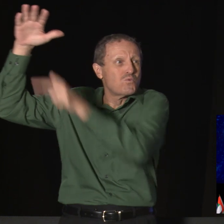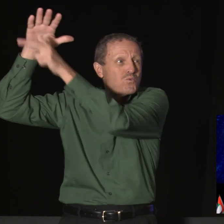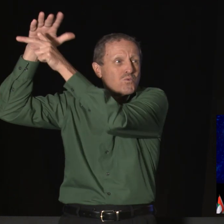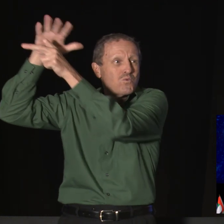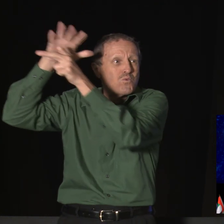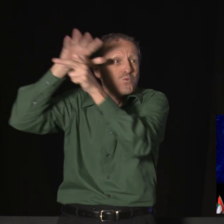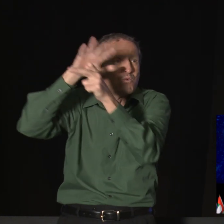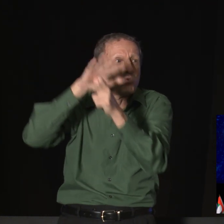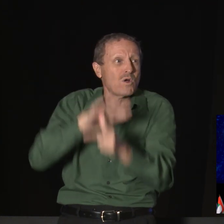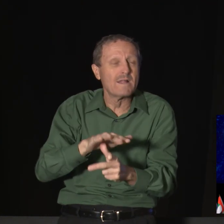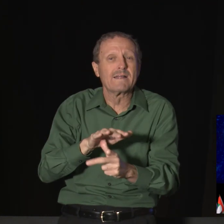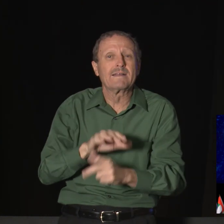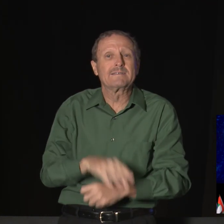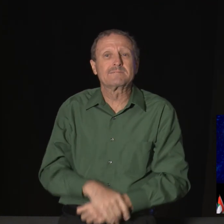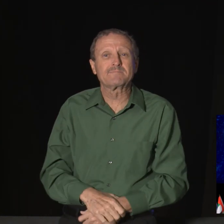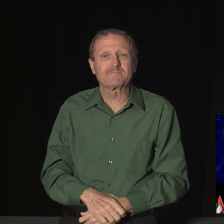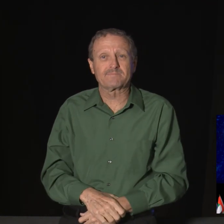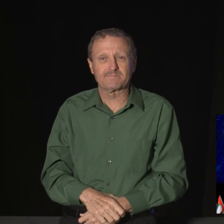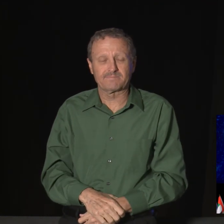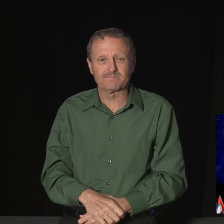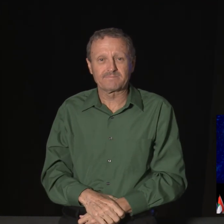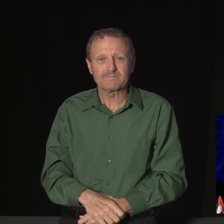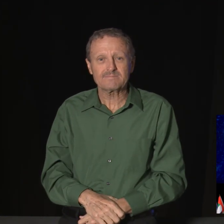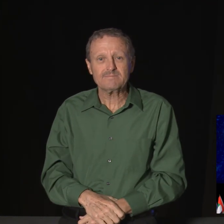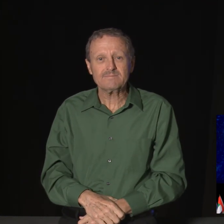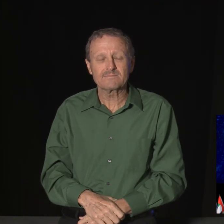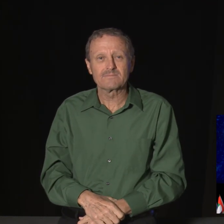arrive and land.